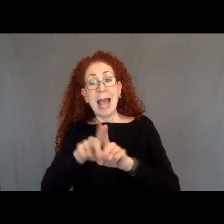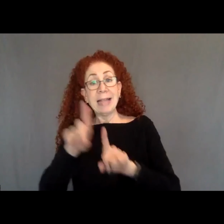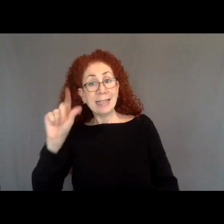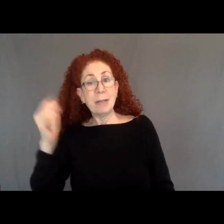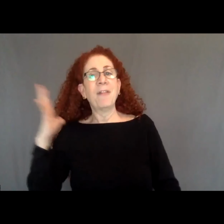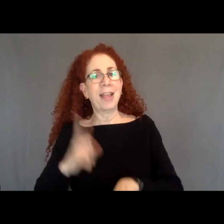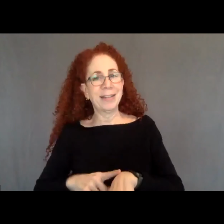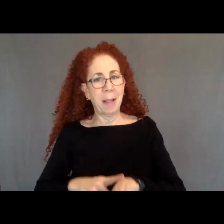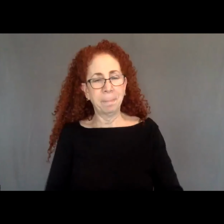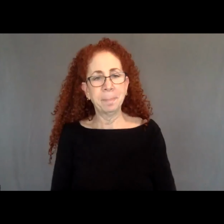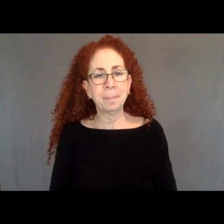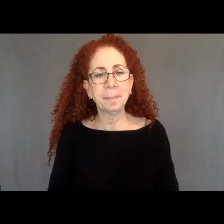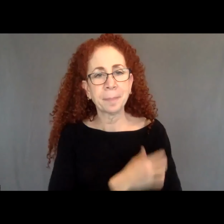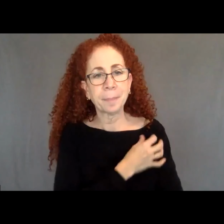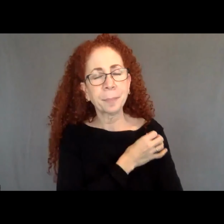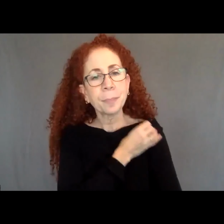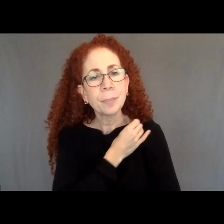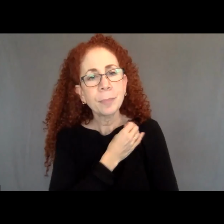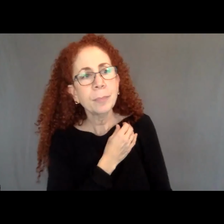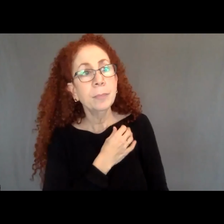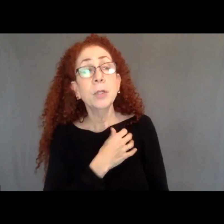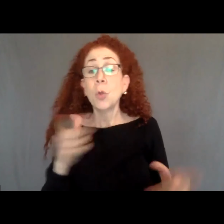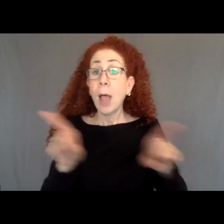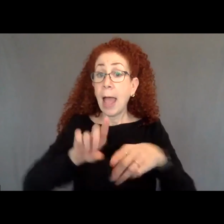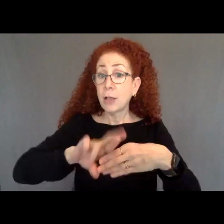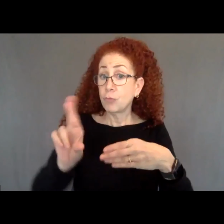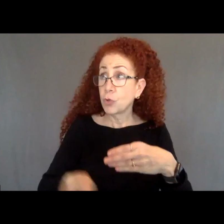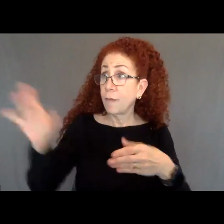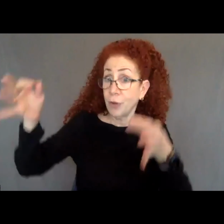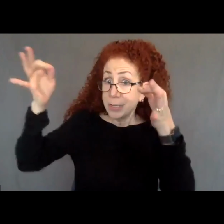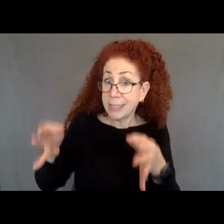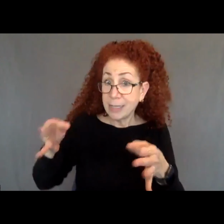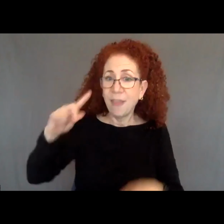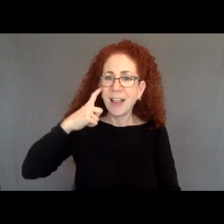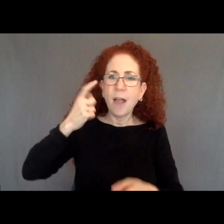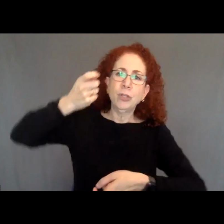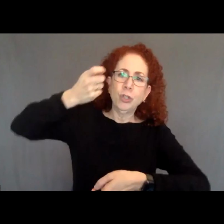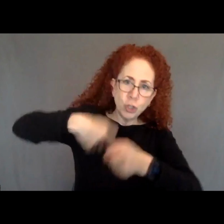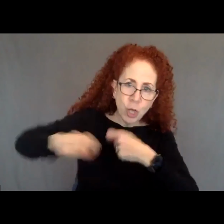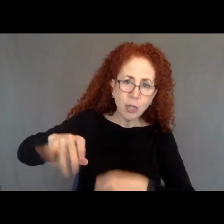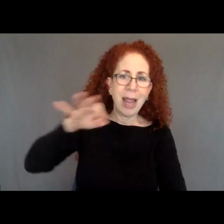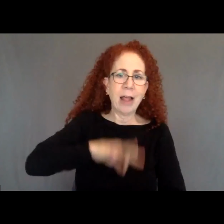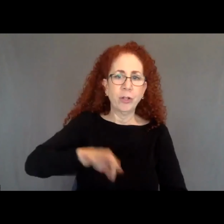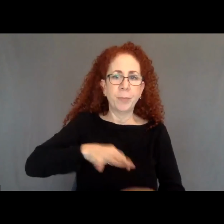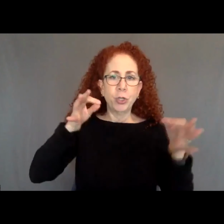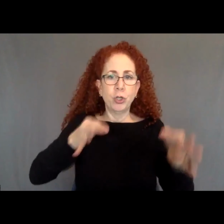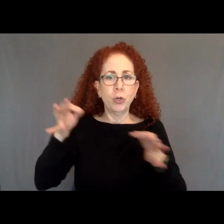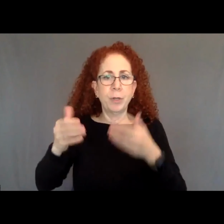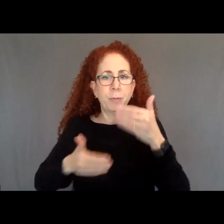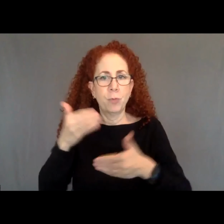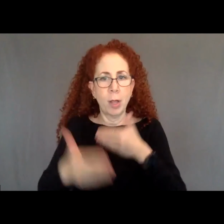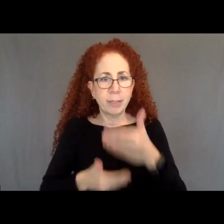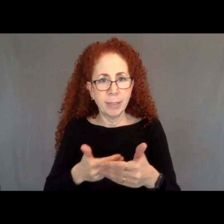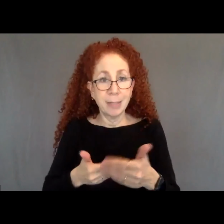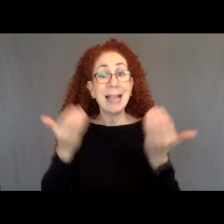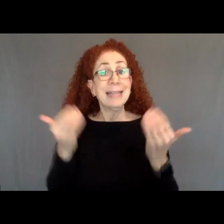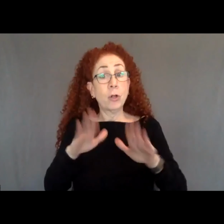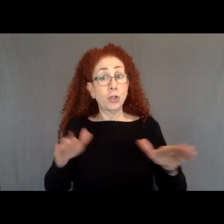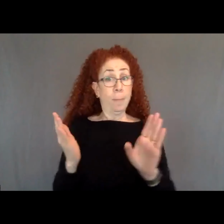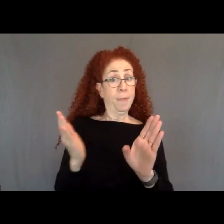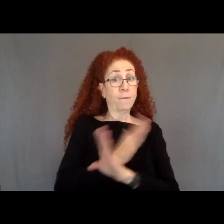at first. As I said, as a result of this decision, the government changed its eligibility determination process. So children who did